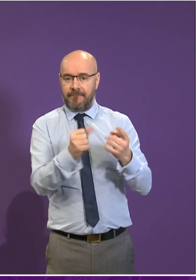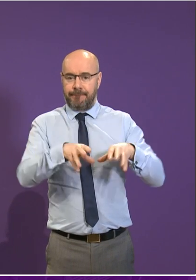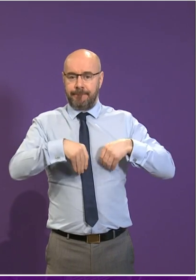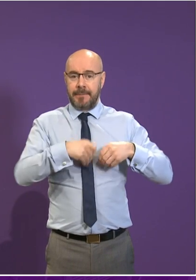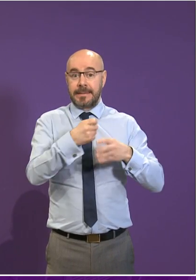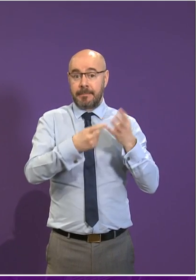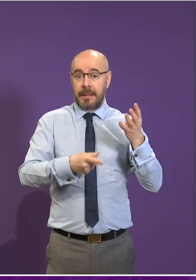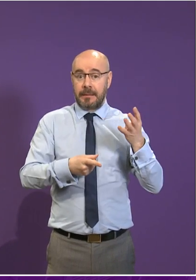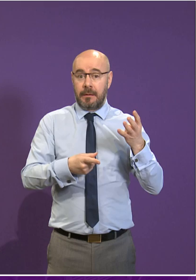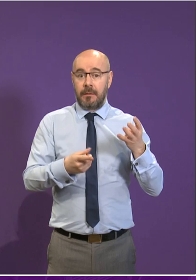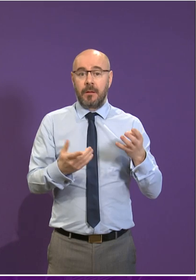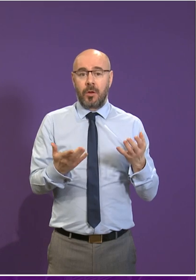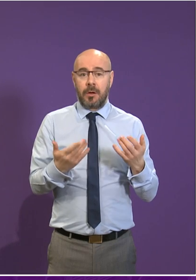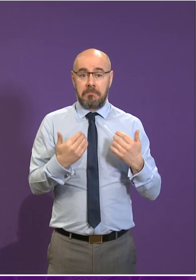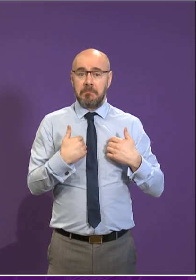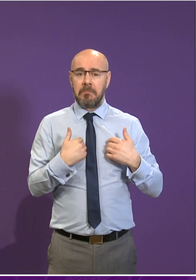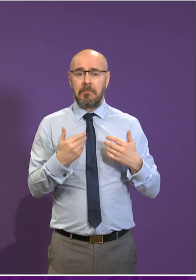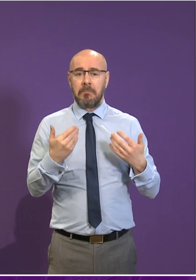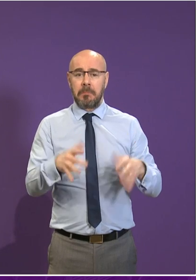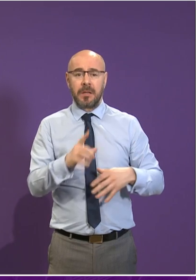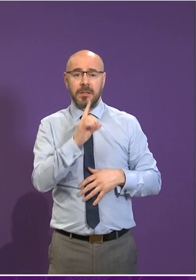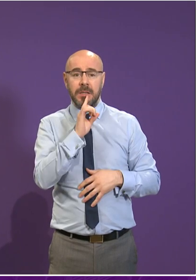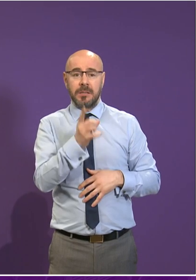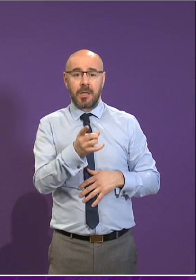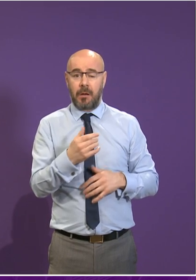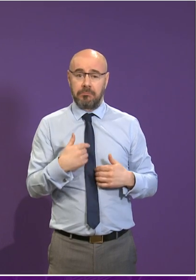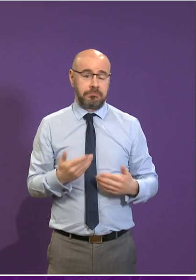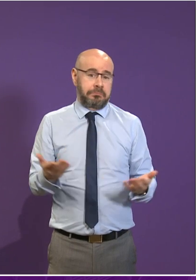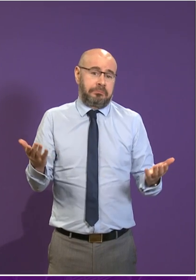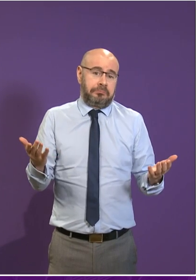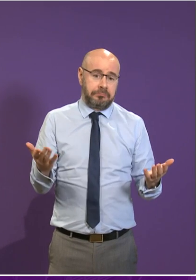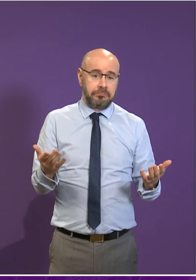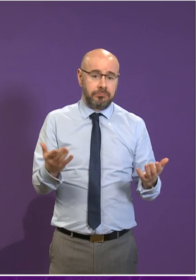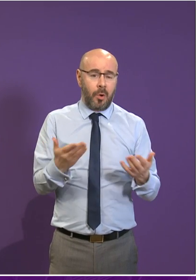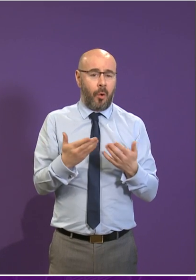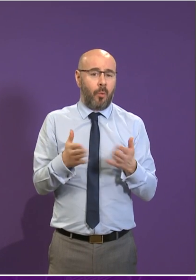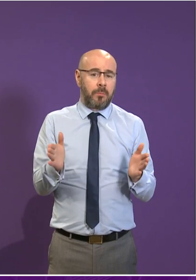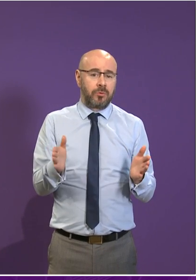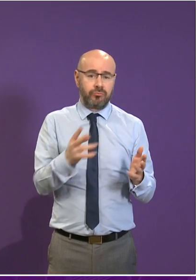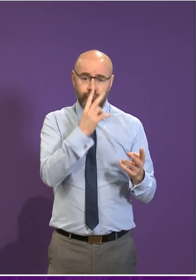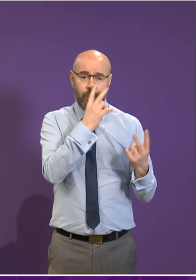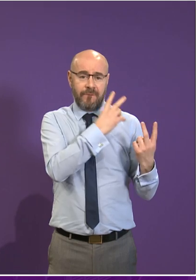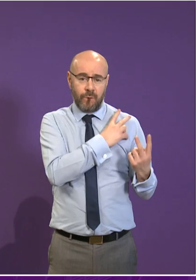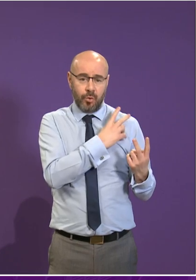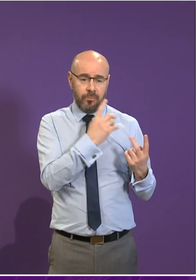already said that I was open to that review, not just looking at their student